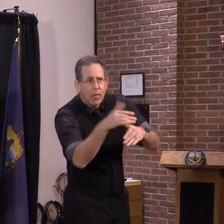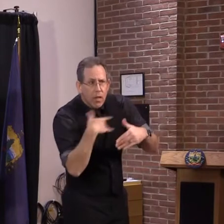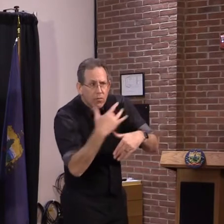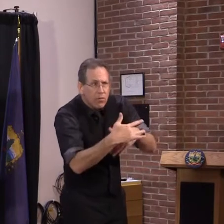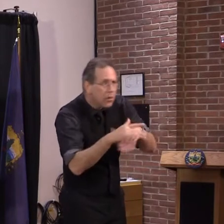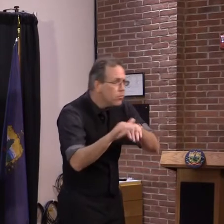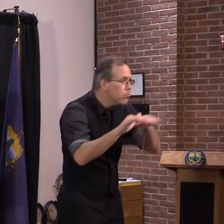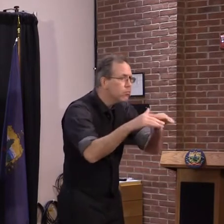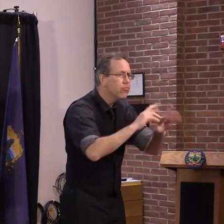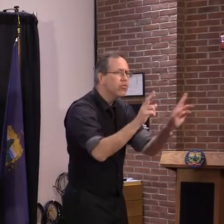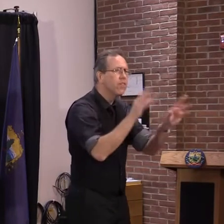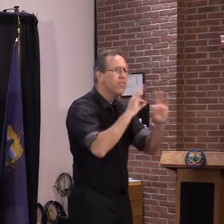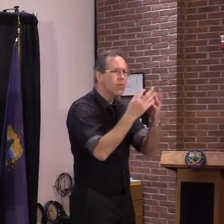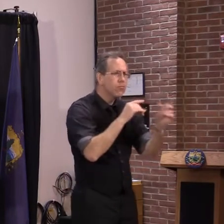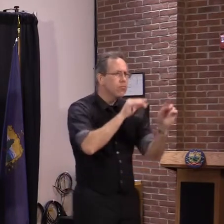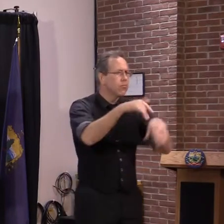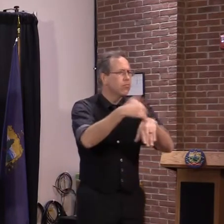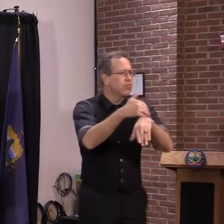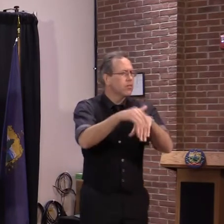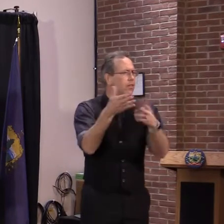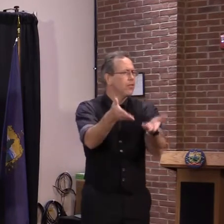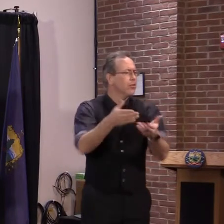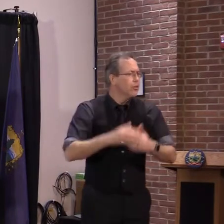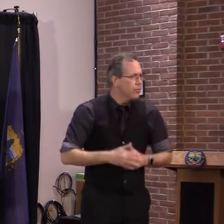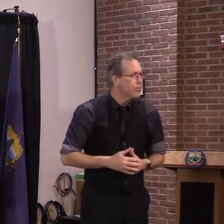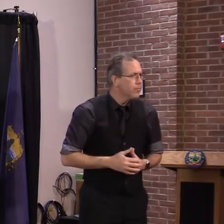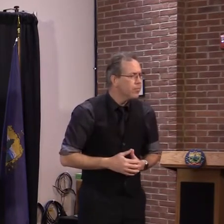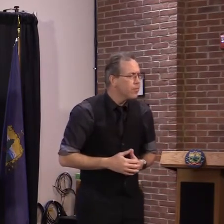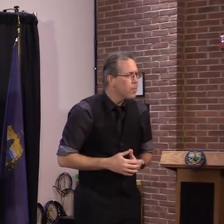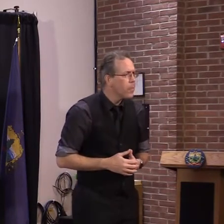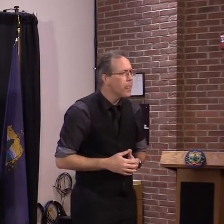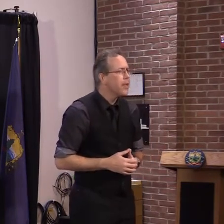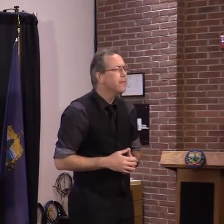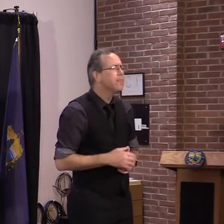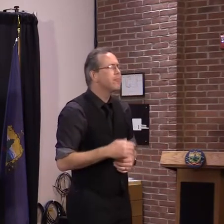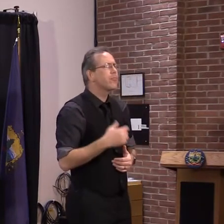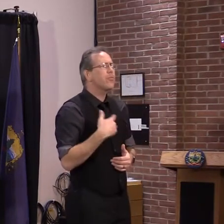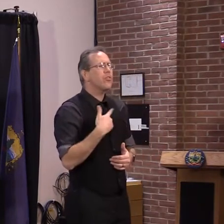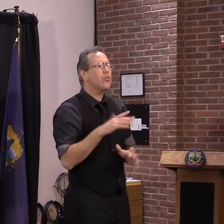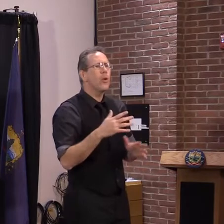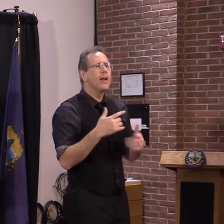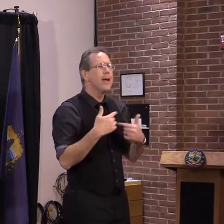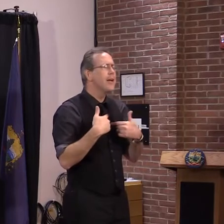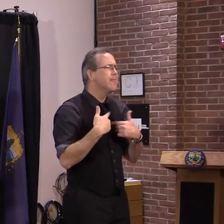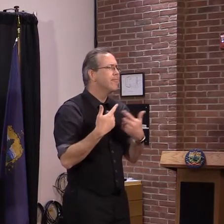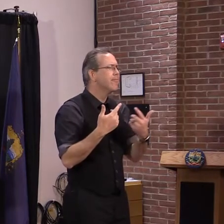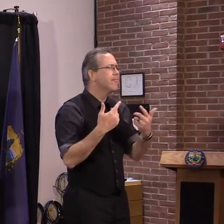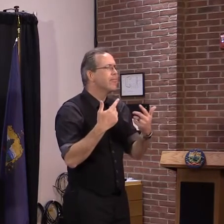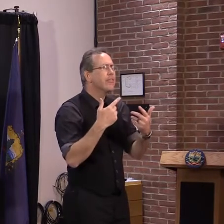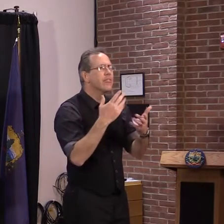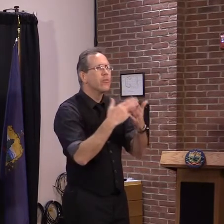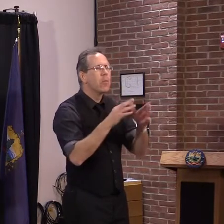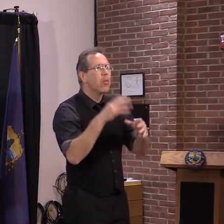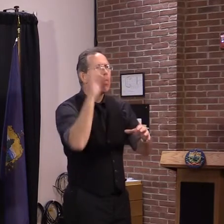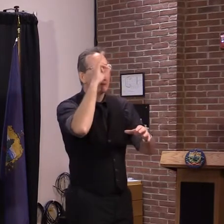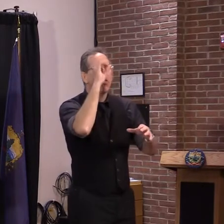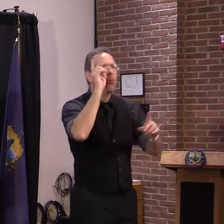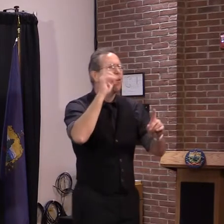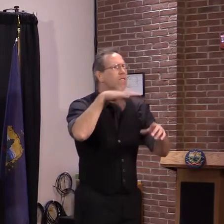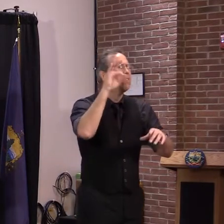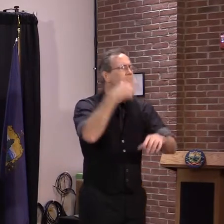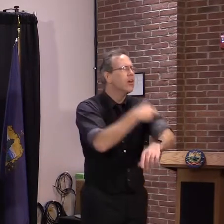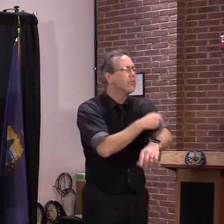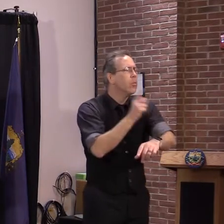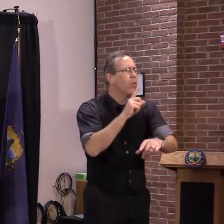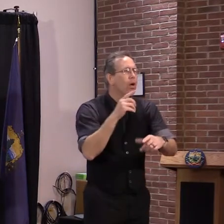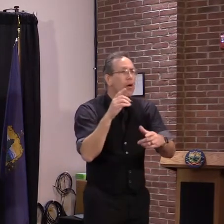and not allowing a variety of settings for getting the vaccine, whether it's a healthcare provider, a